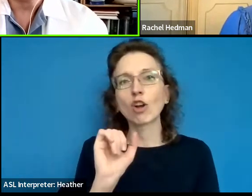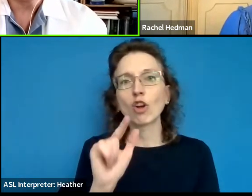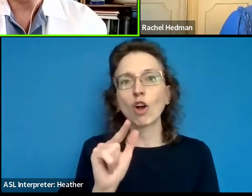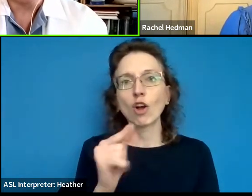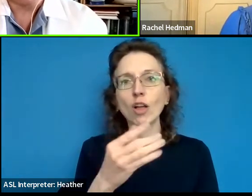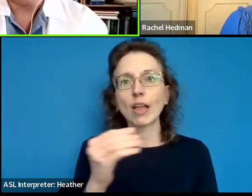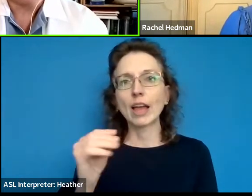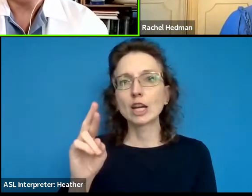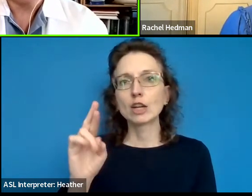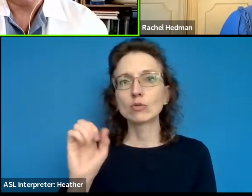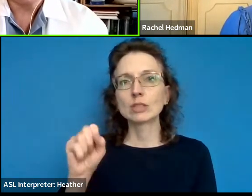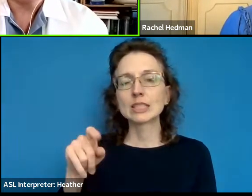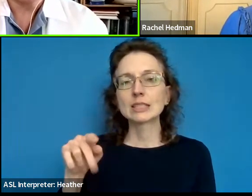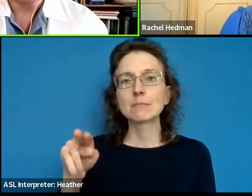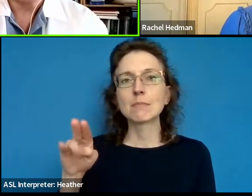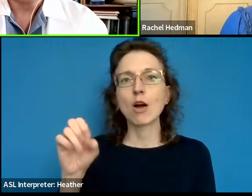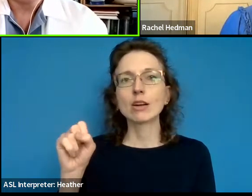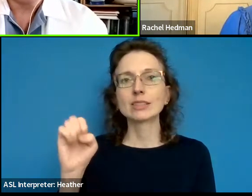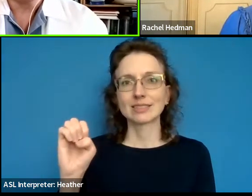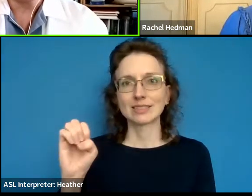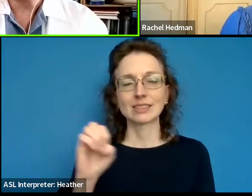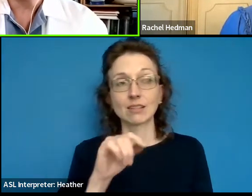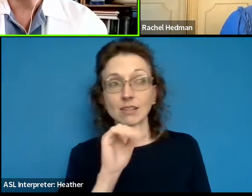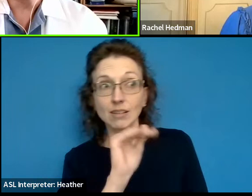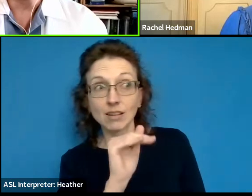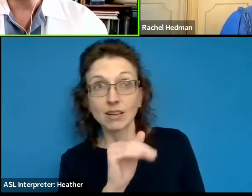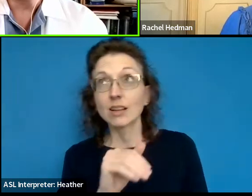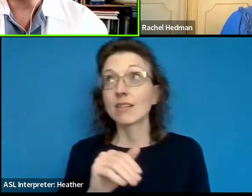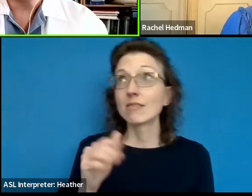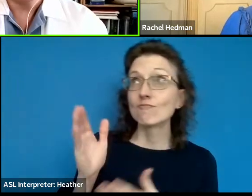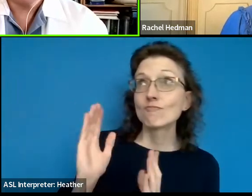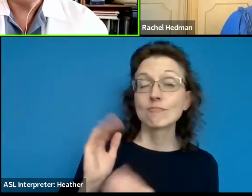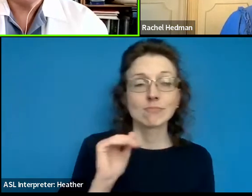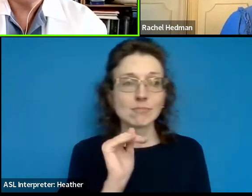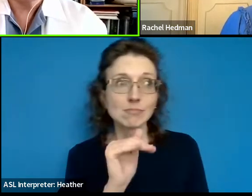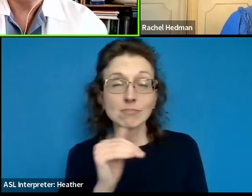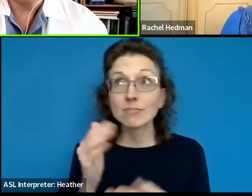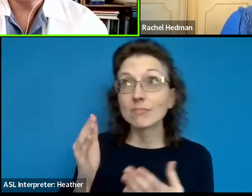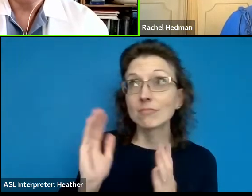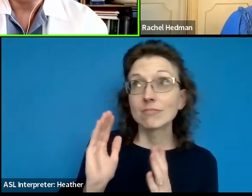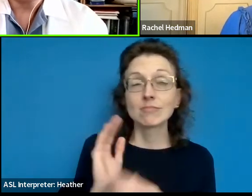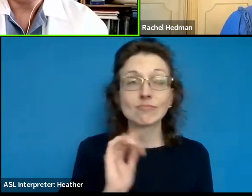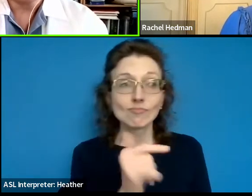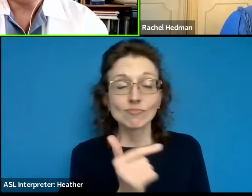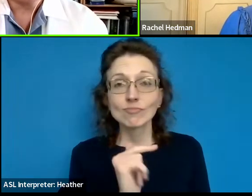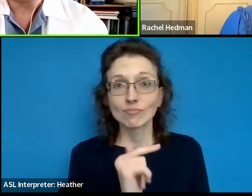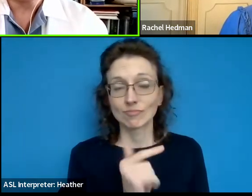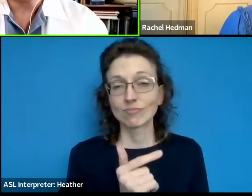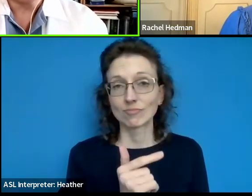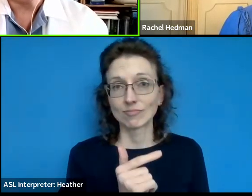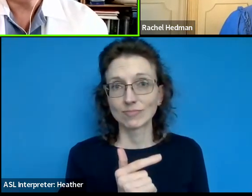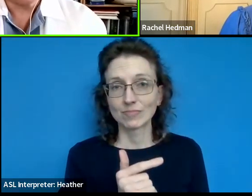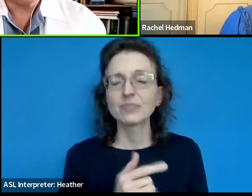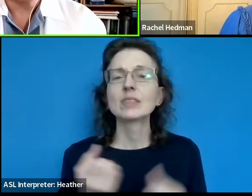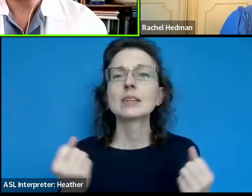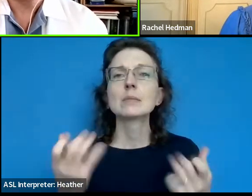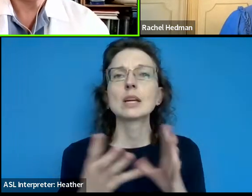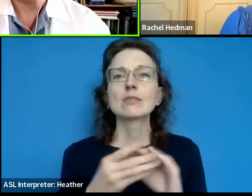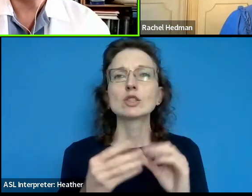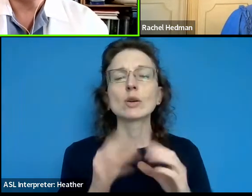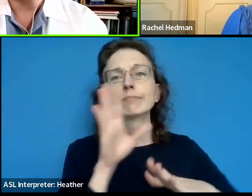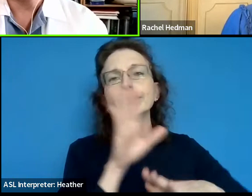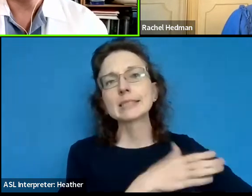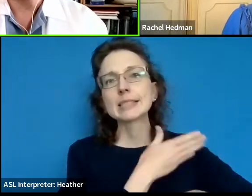particular element of it. And even in many of the stories, when they are doing the singing